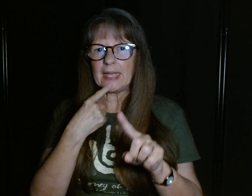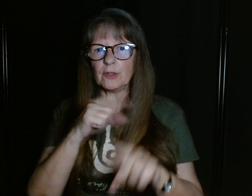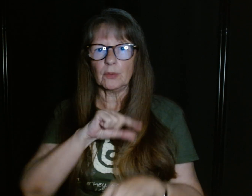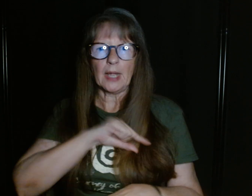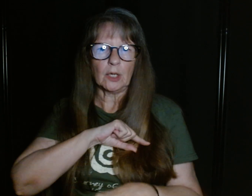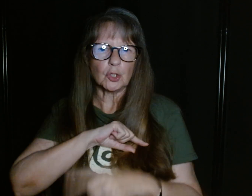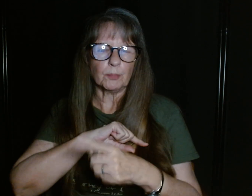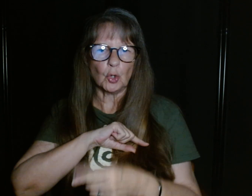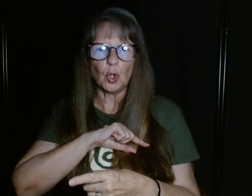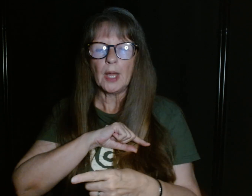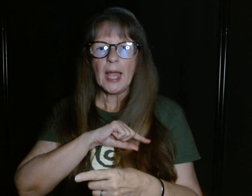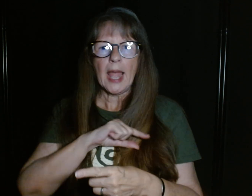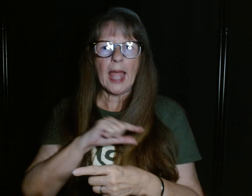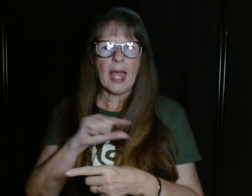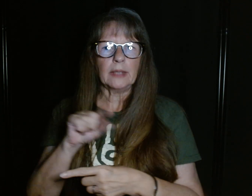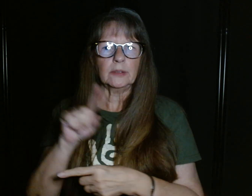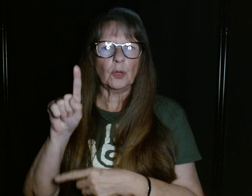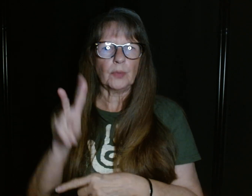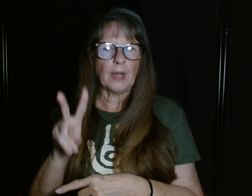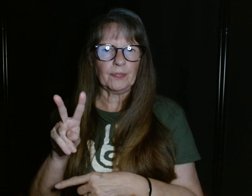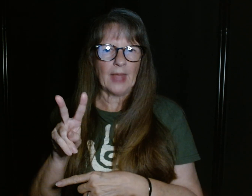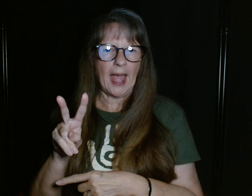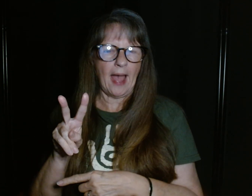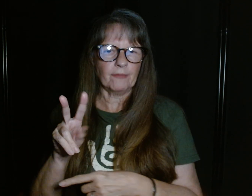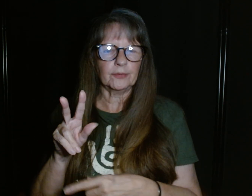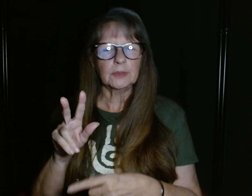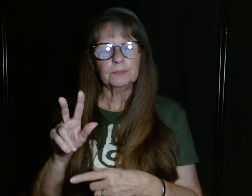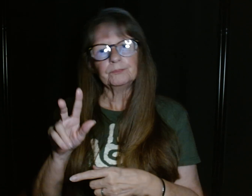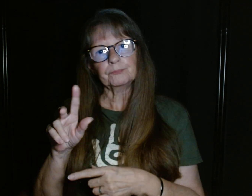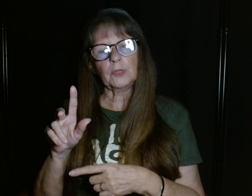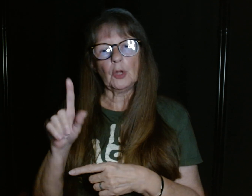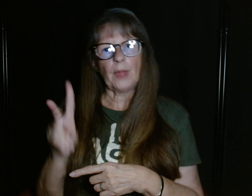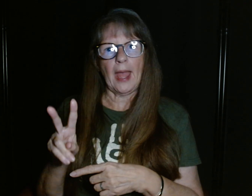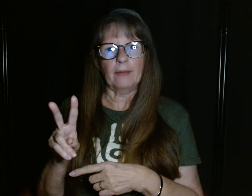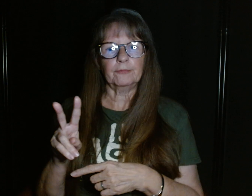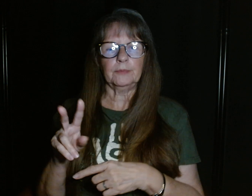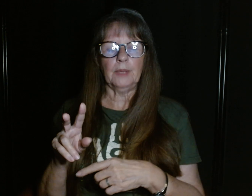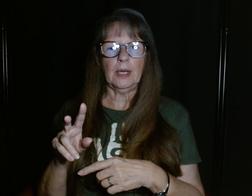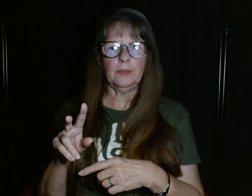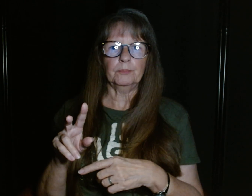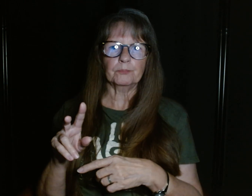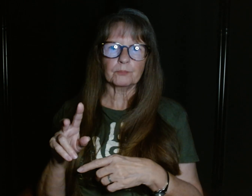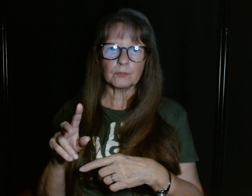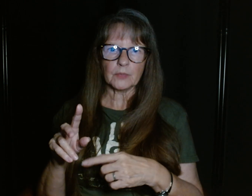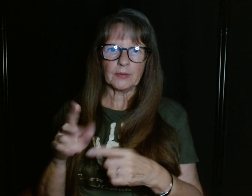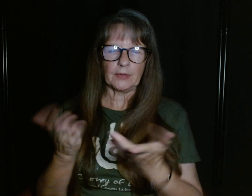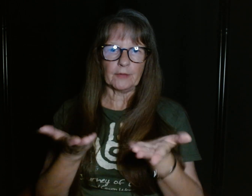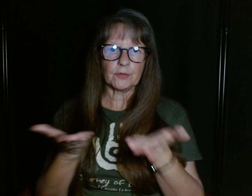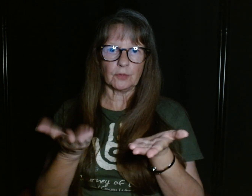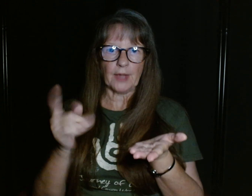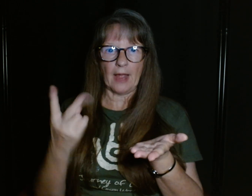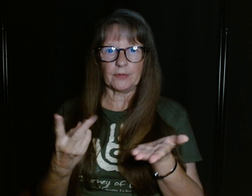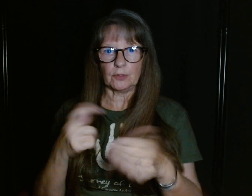they're eligible at, at half, the half that they've served half of their